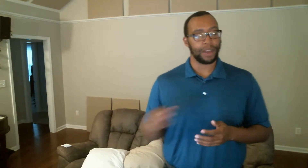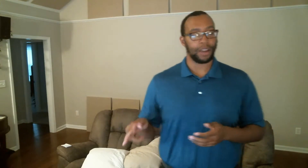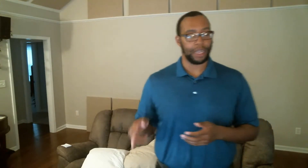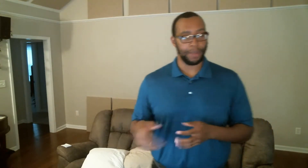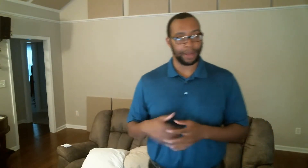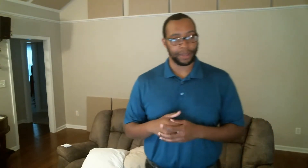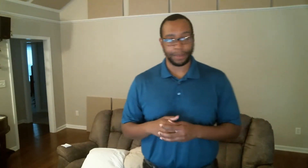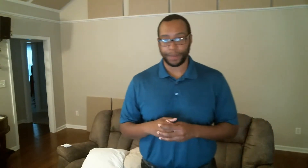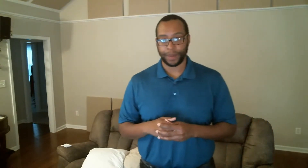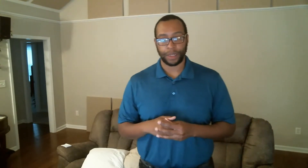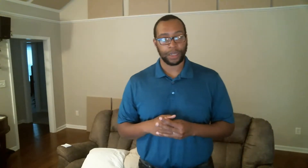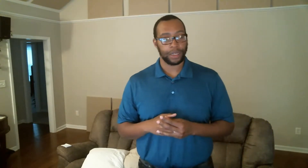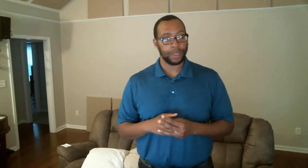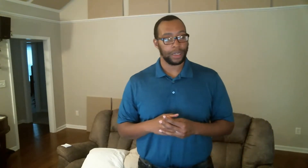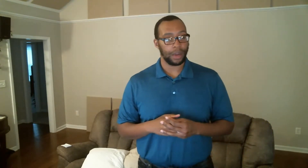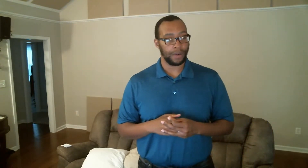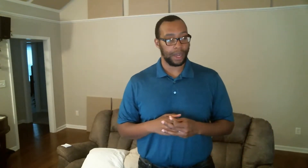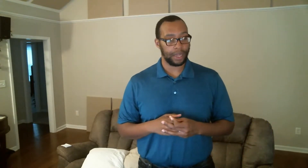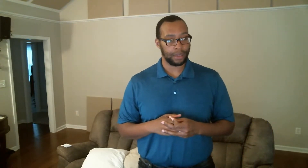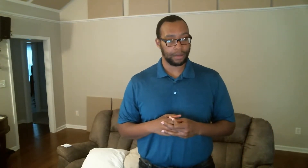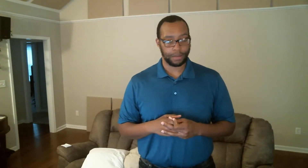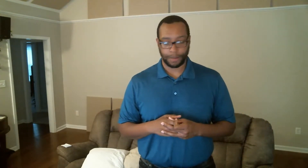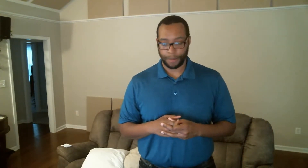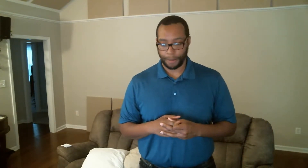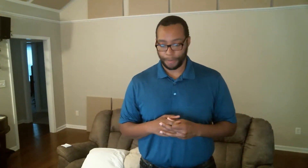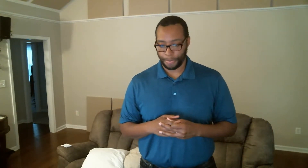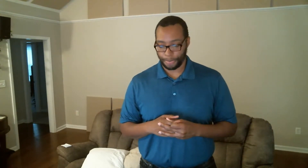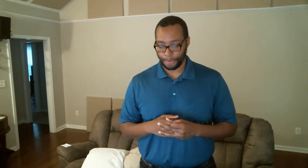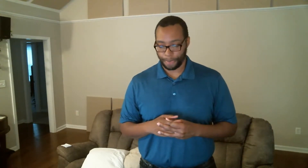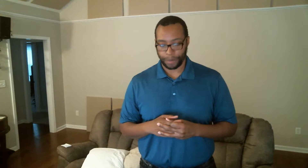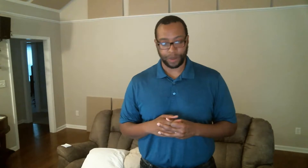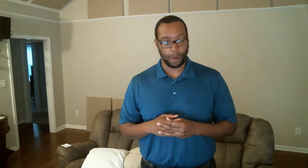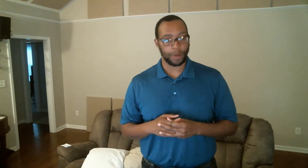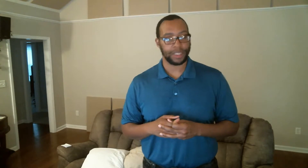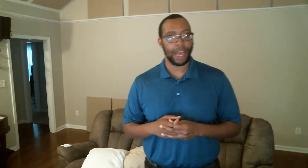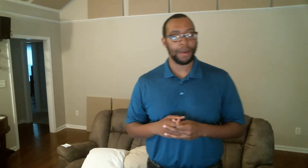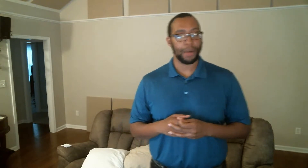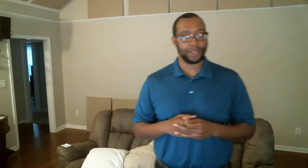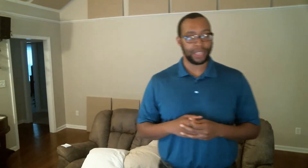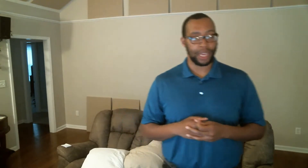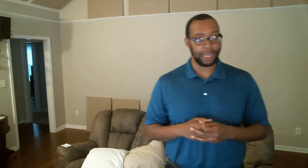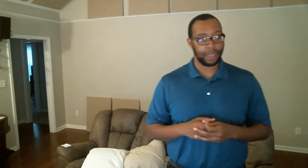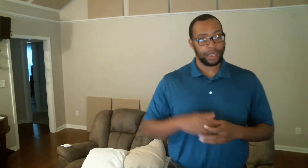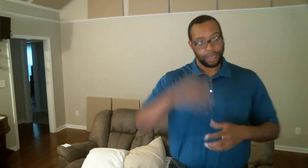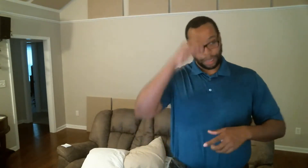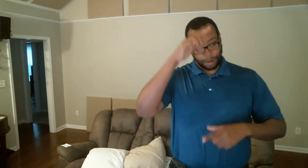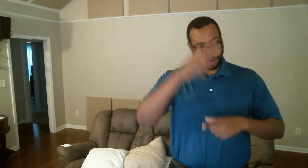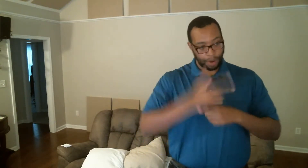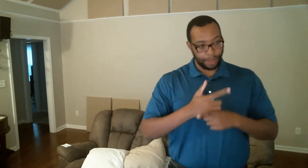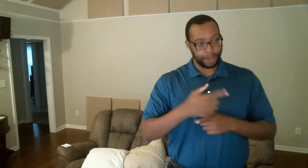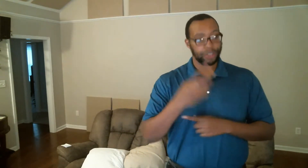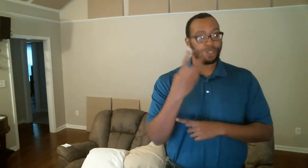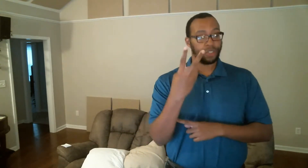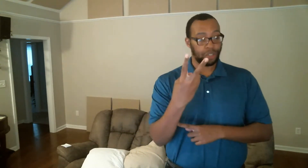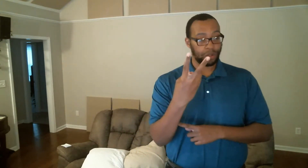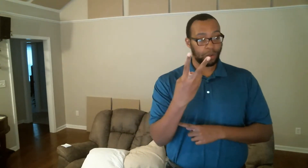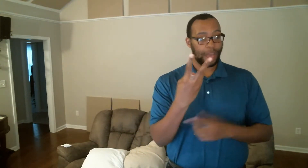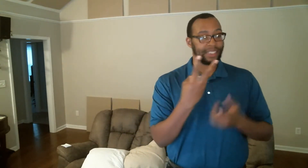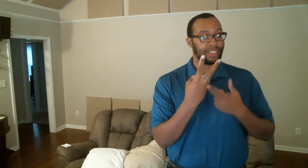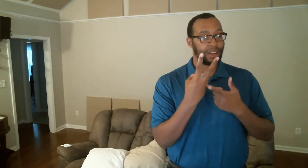talking about them. All right. So one more time, I would say brothers 2. Why is it turned